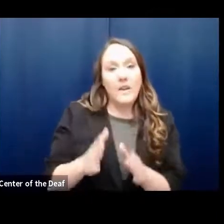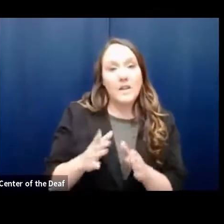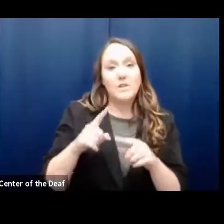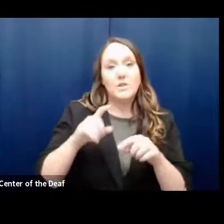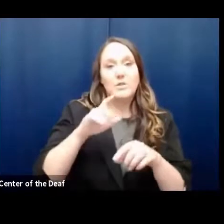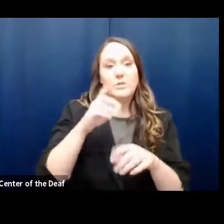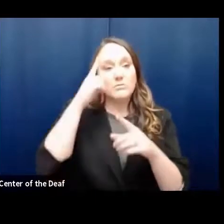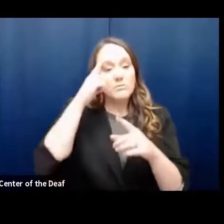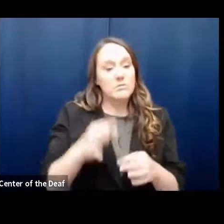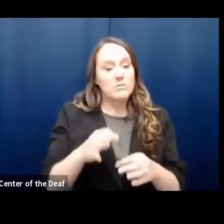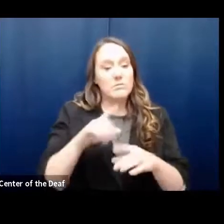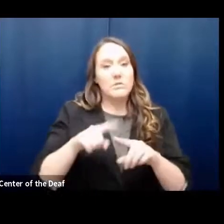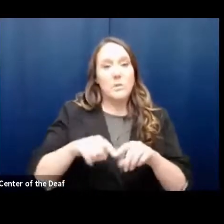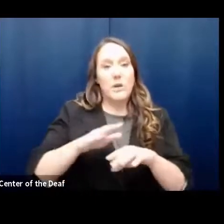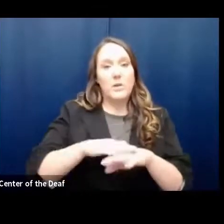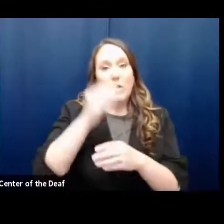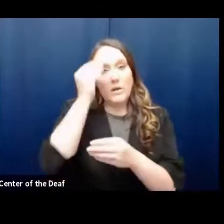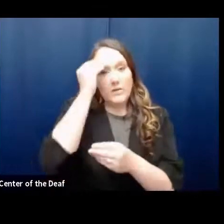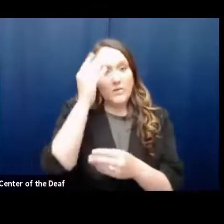has available to him.